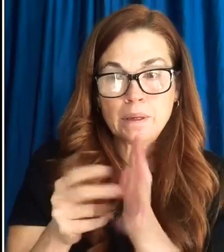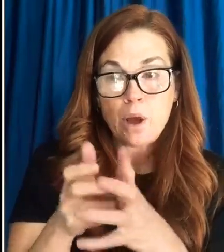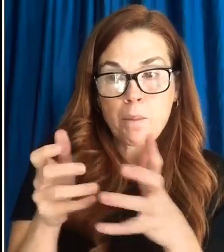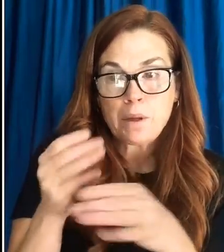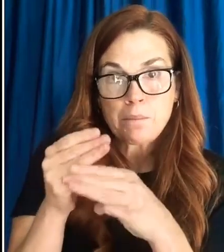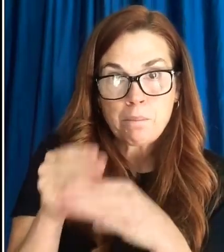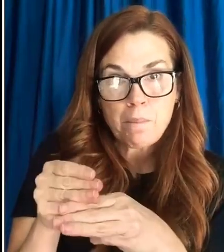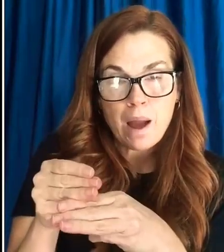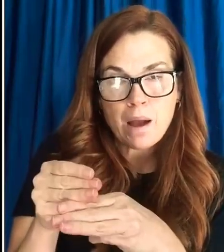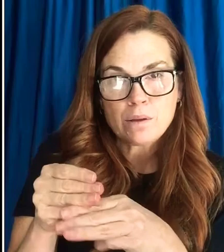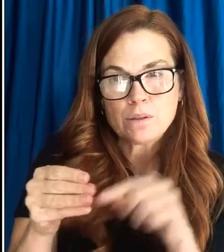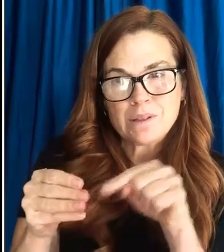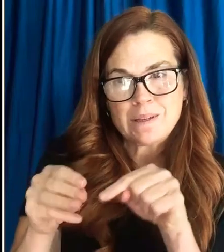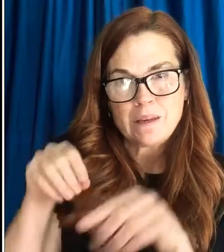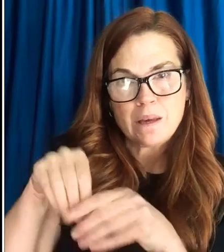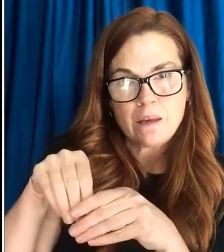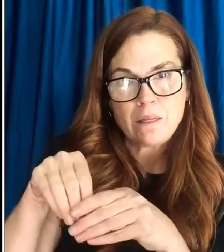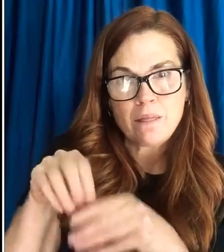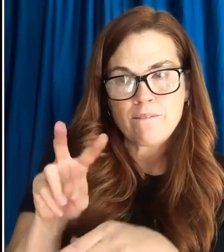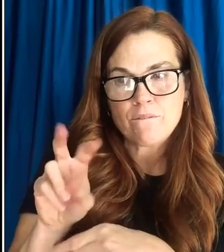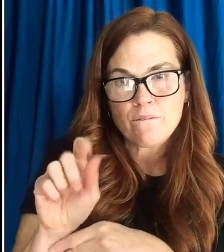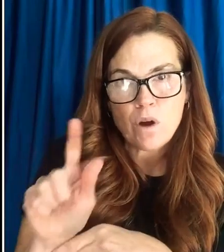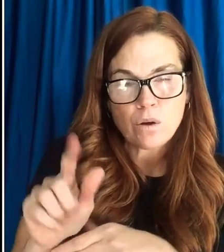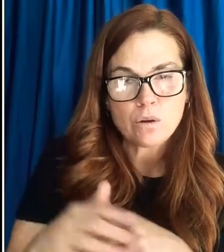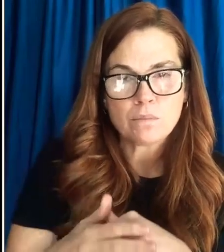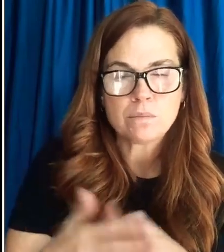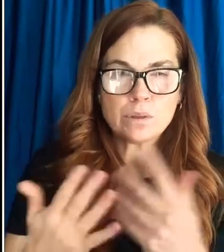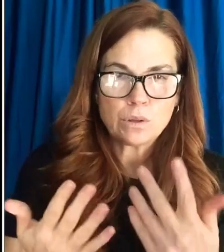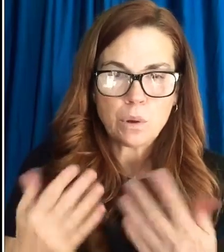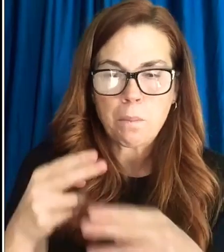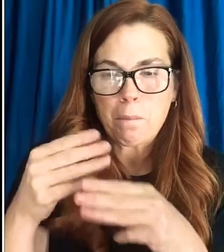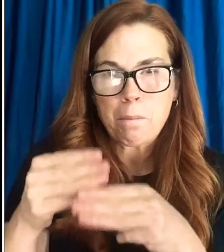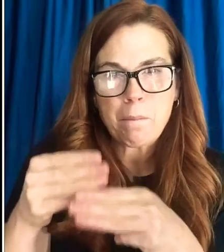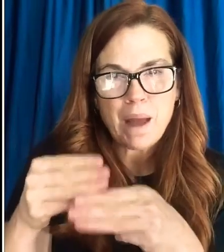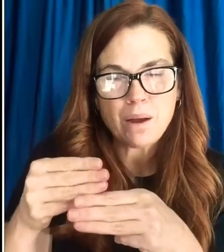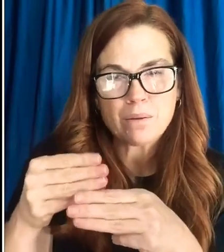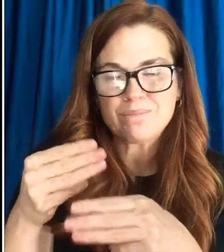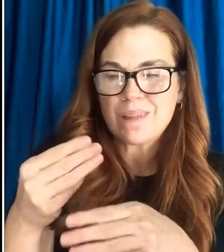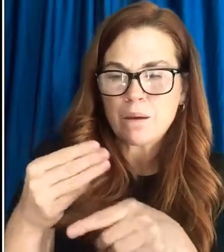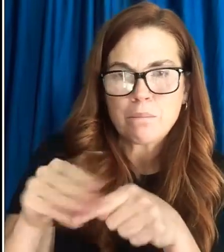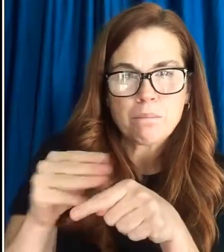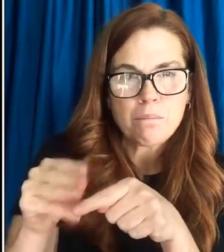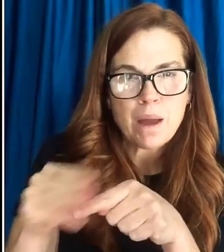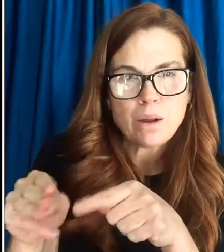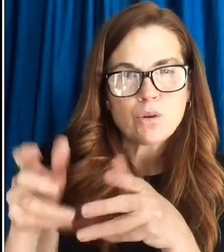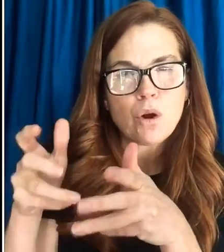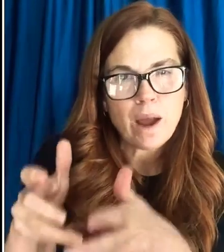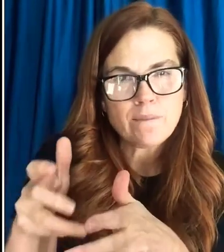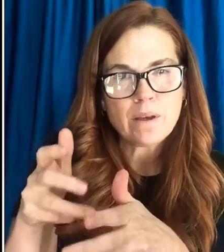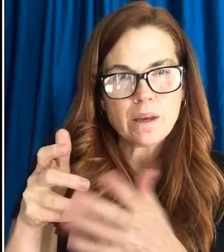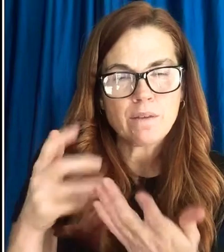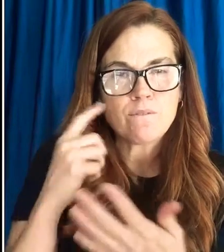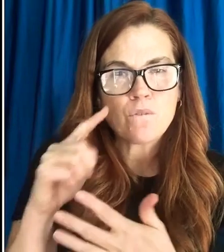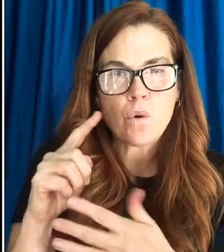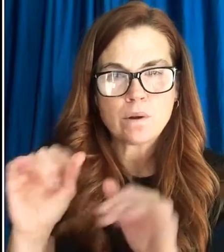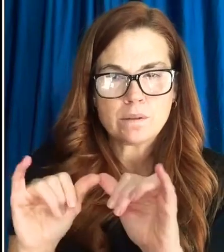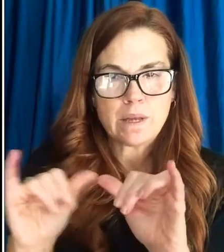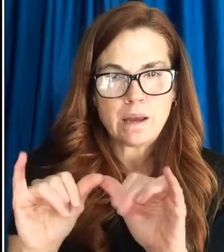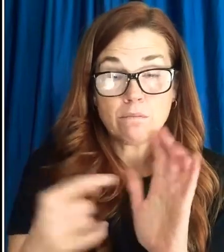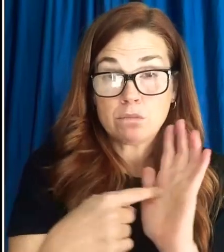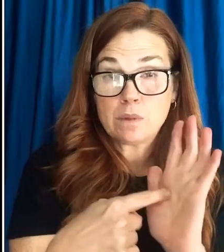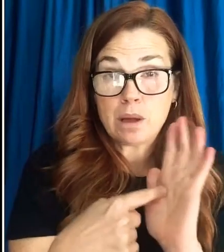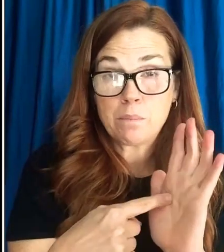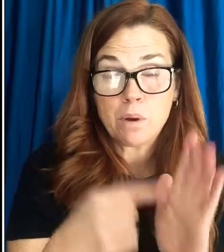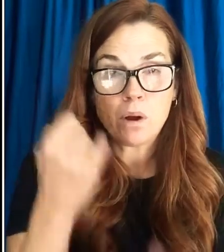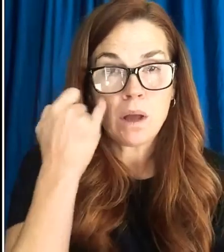is how massive something is for its volume. Simply put, metals are heavy for their size. Think about this. If I were